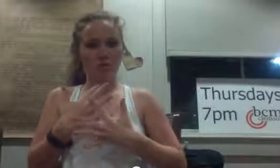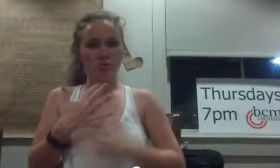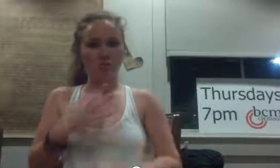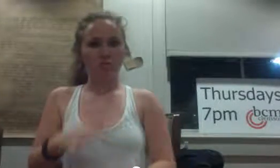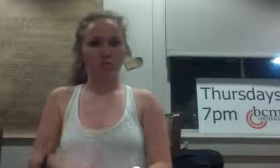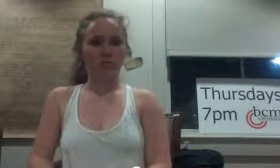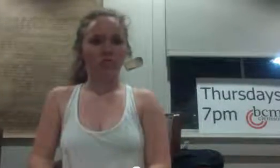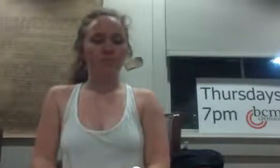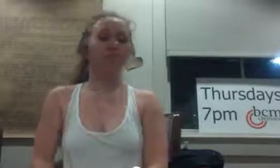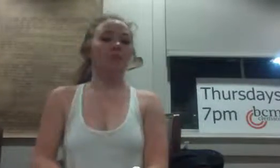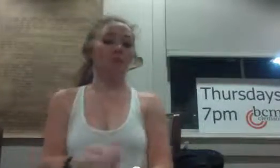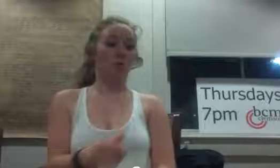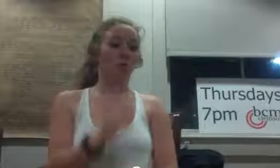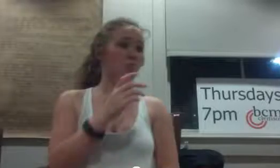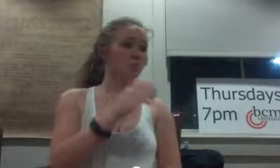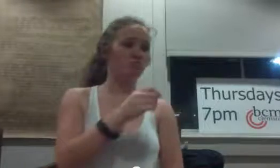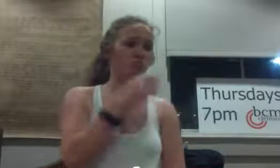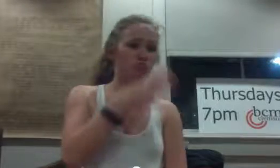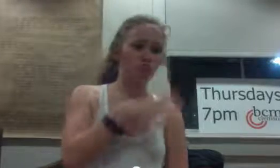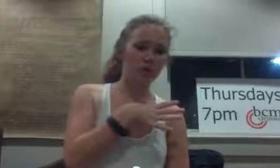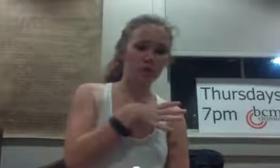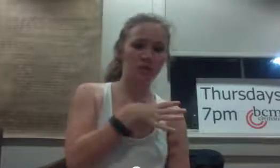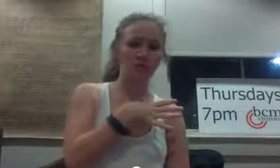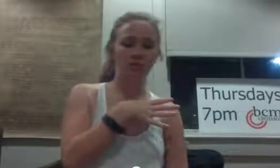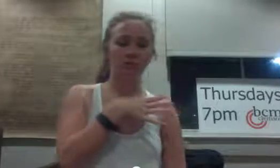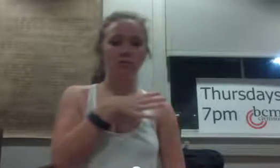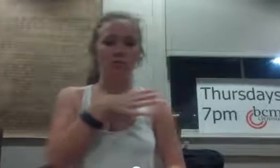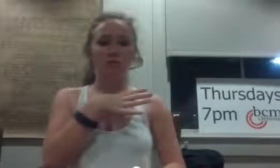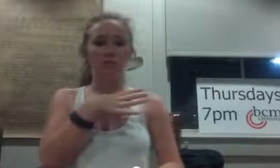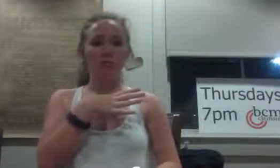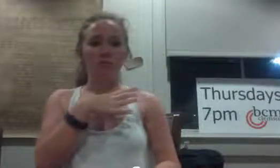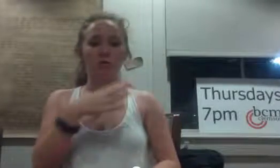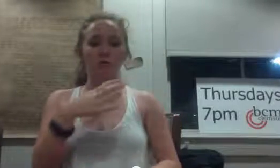Other groups were inspired by this movement. Women,